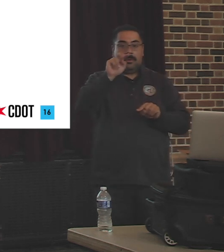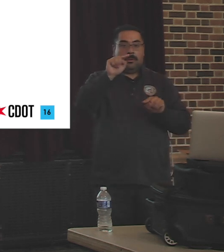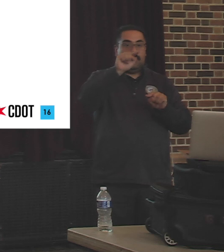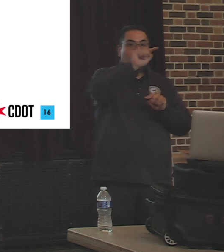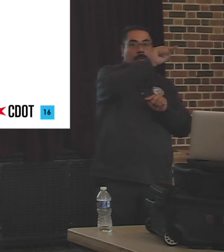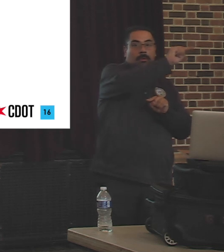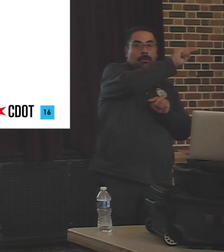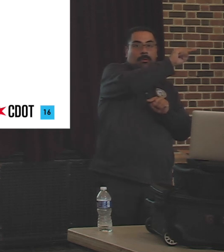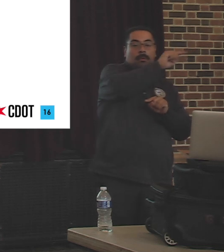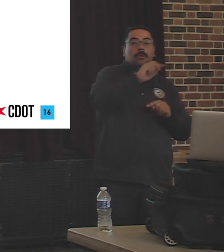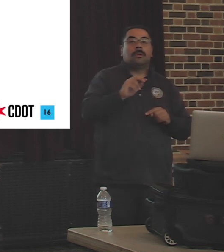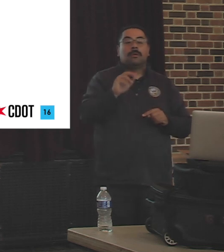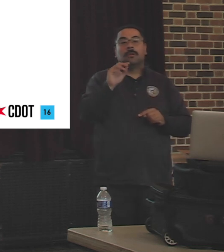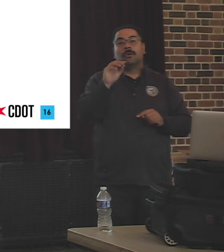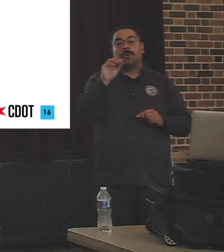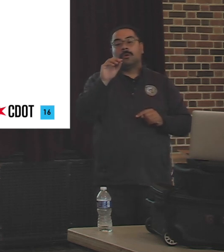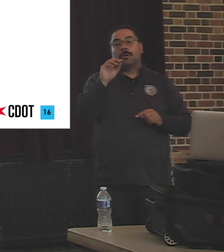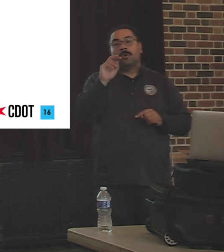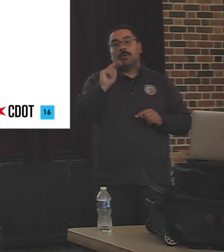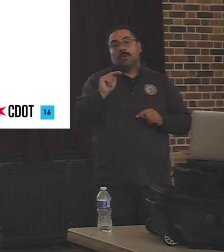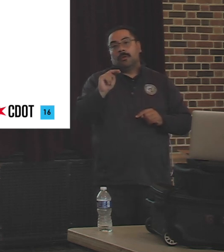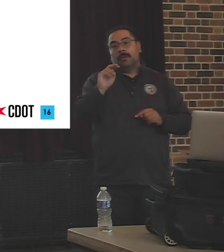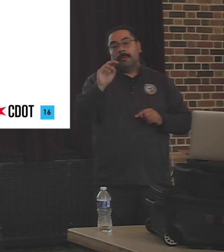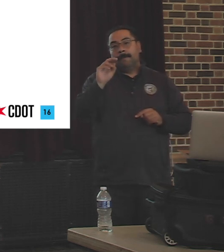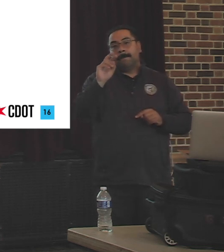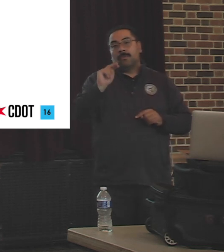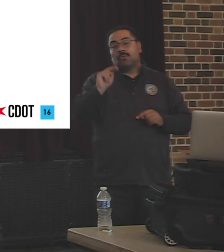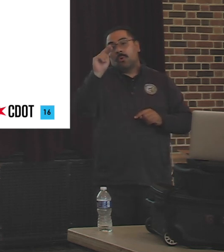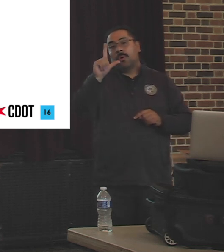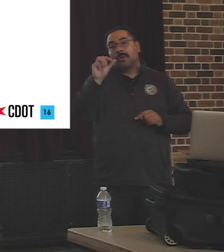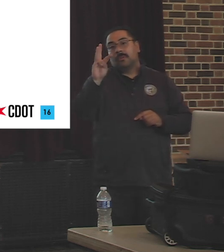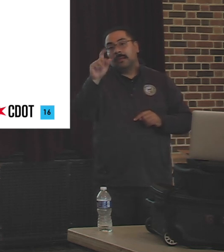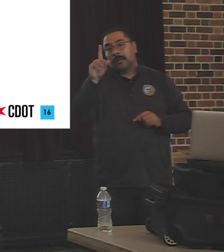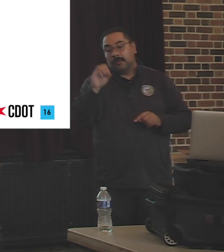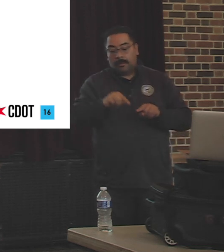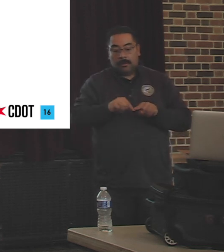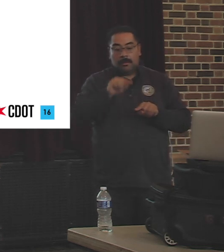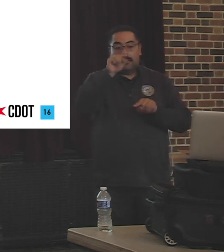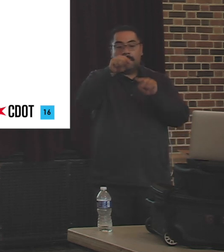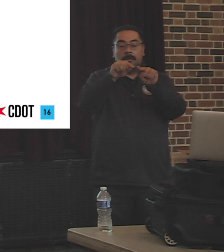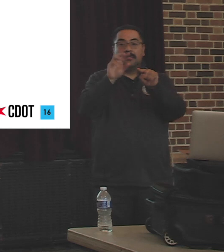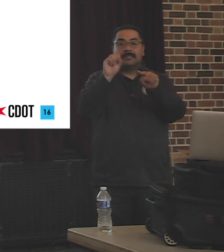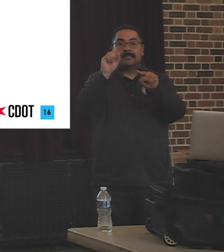really tough barriers like the Shipping Canal Expressway and many others.